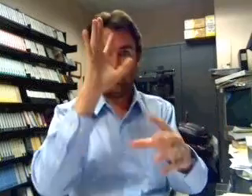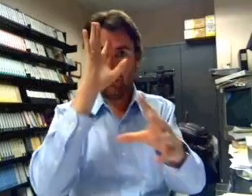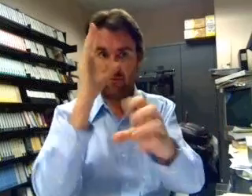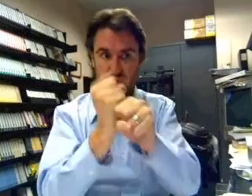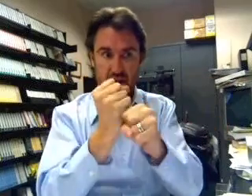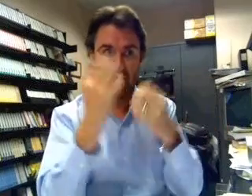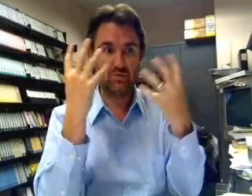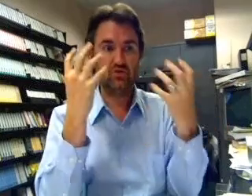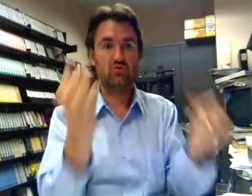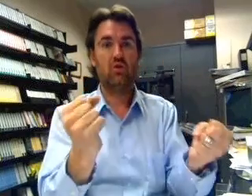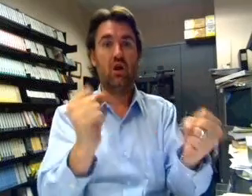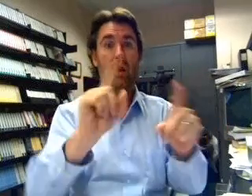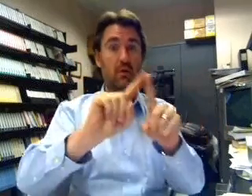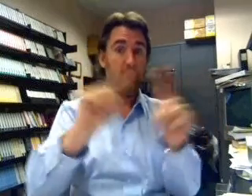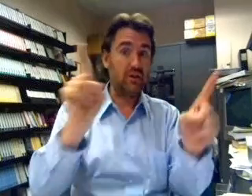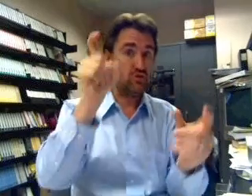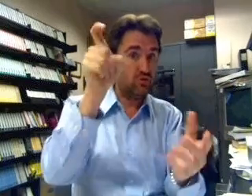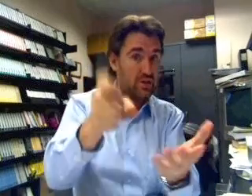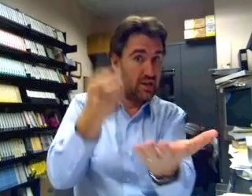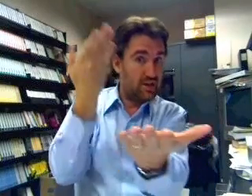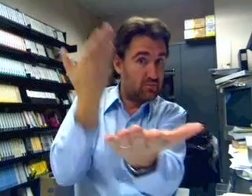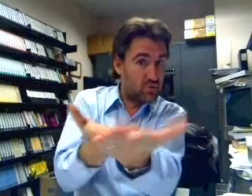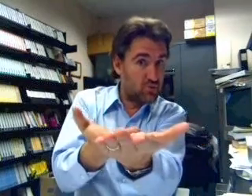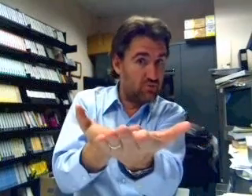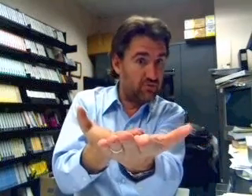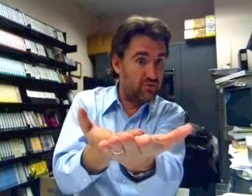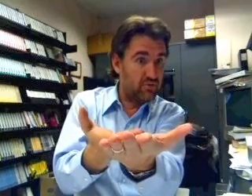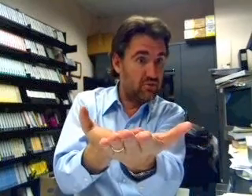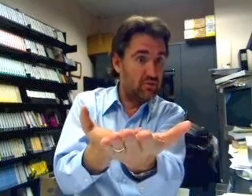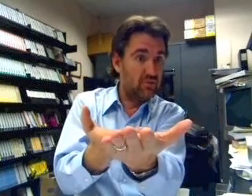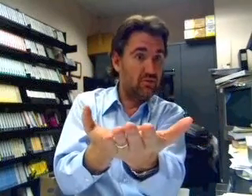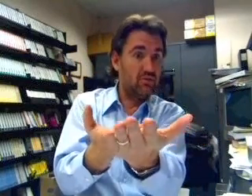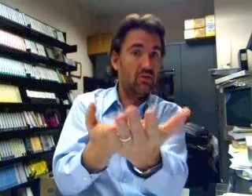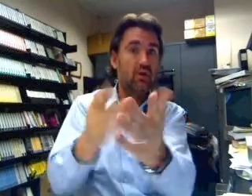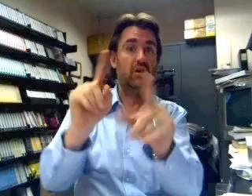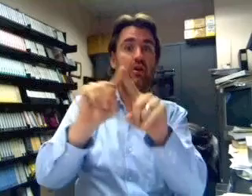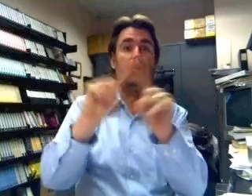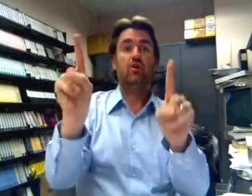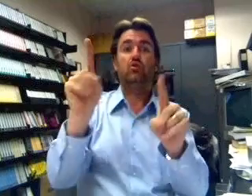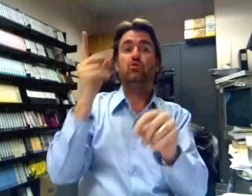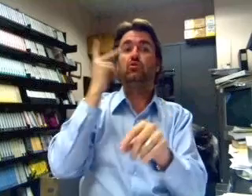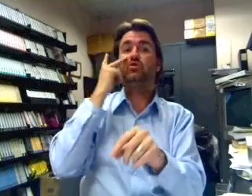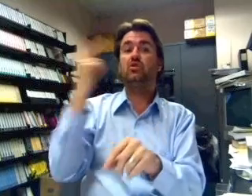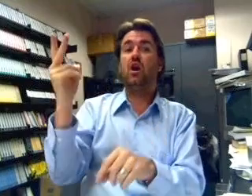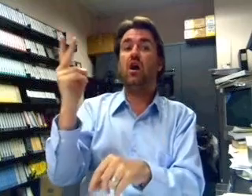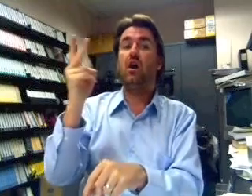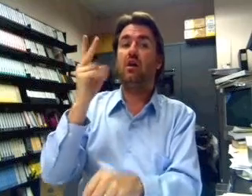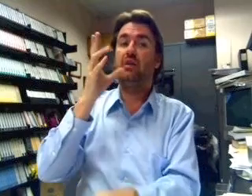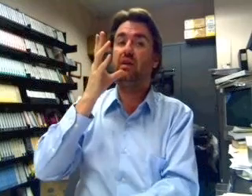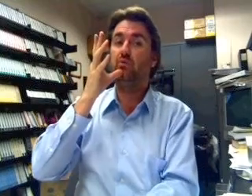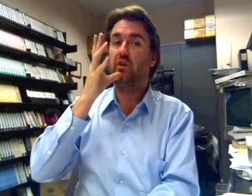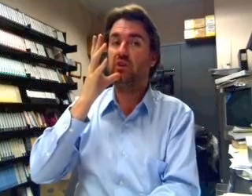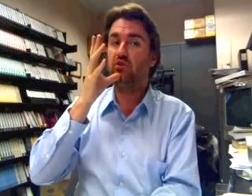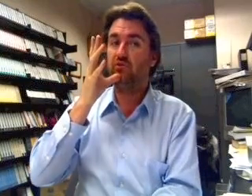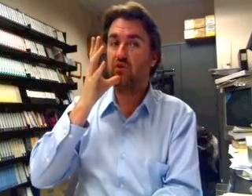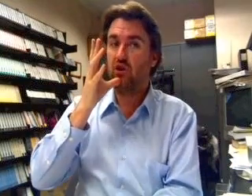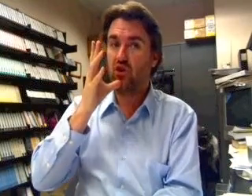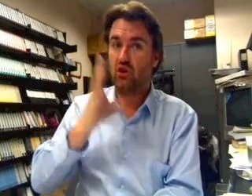your faith was strong, but you needed proof. You saw, and then we're going to do for